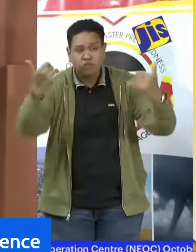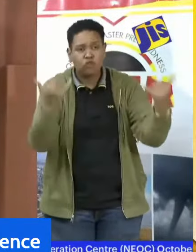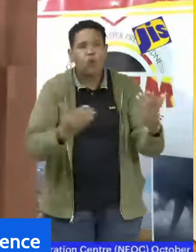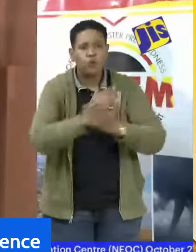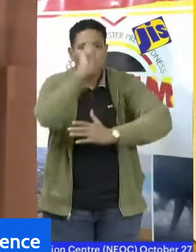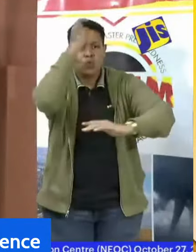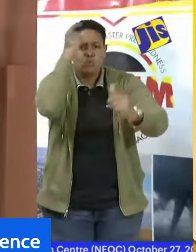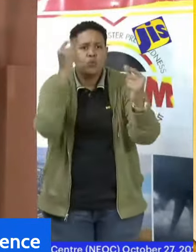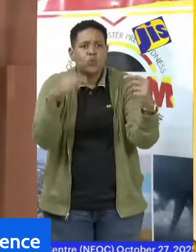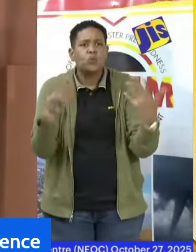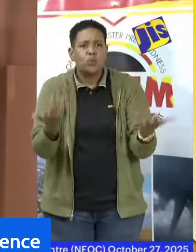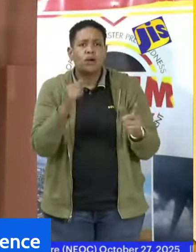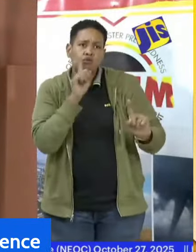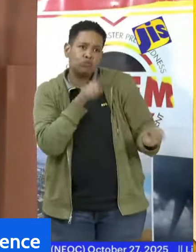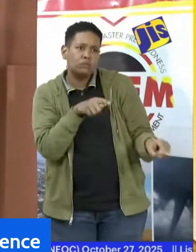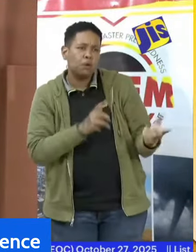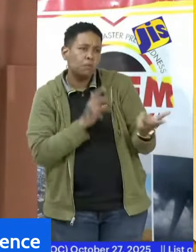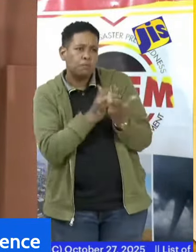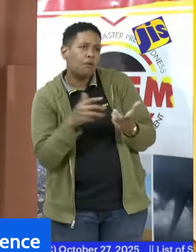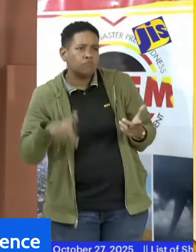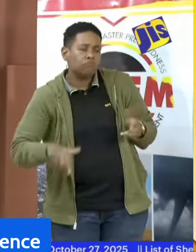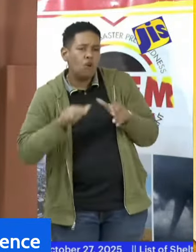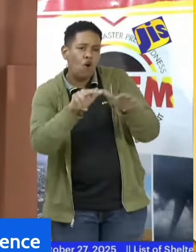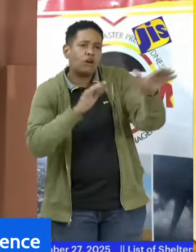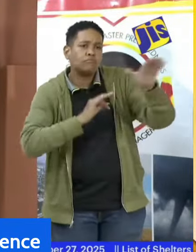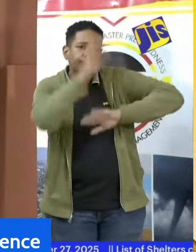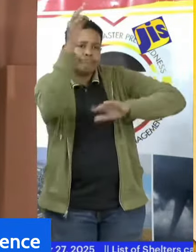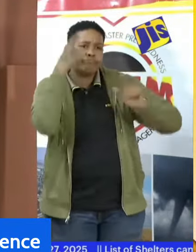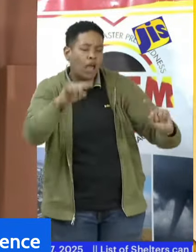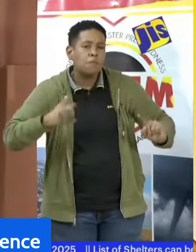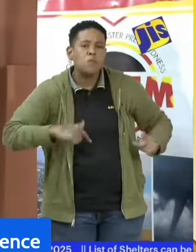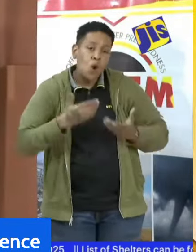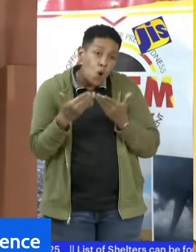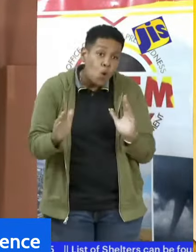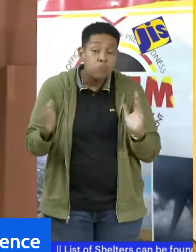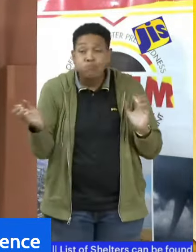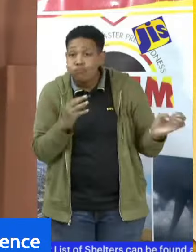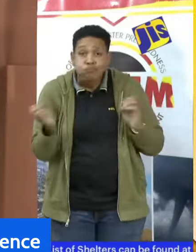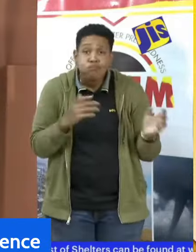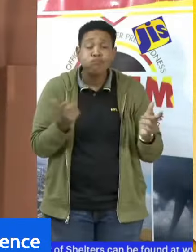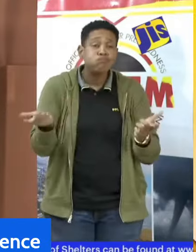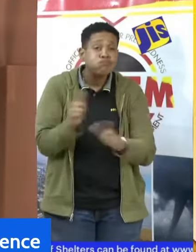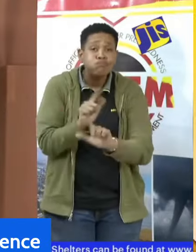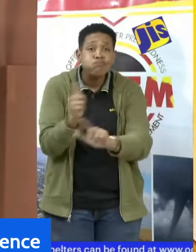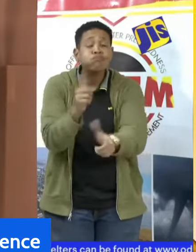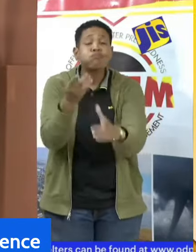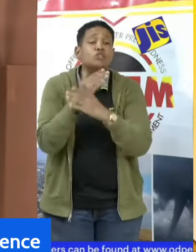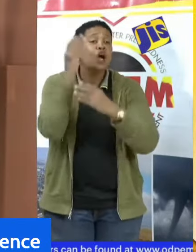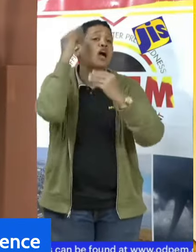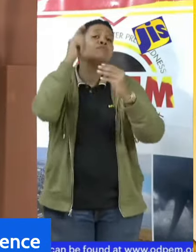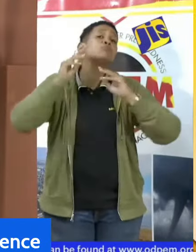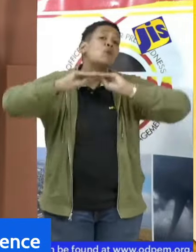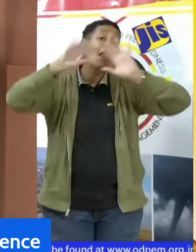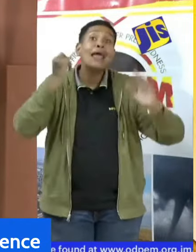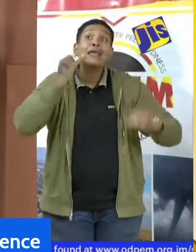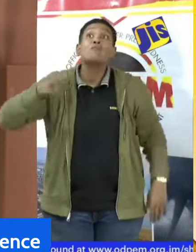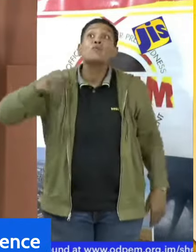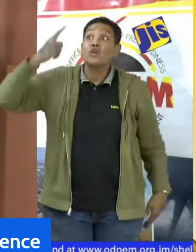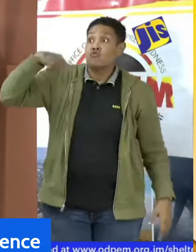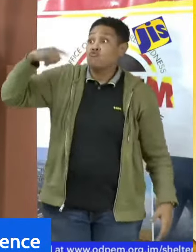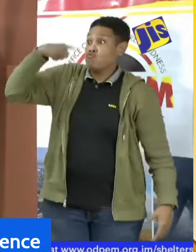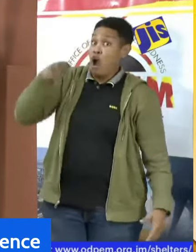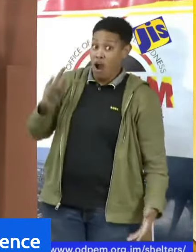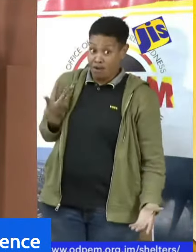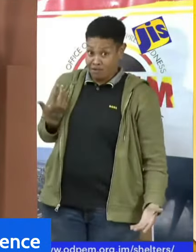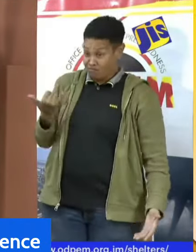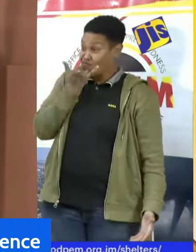the government in a response. And we have been open, we have been clear, and if we are wrong,